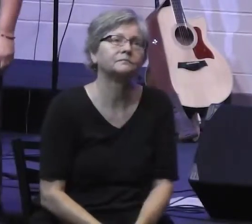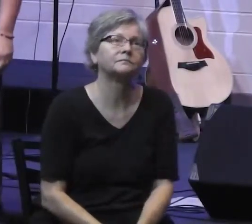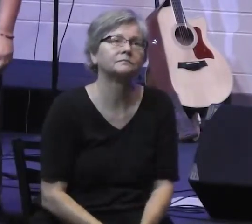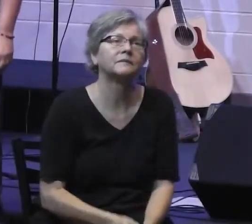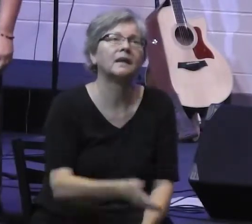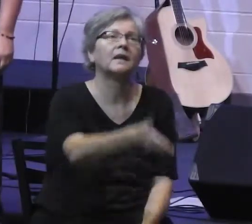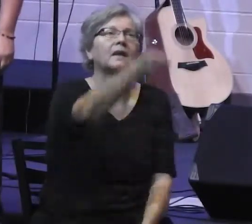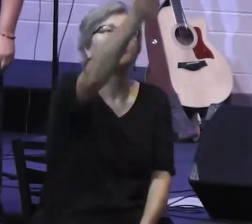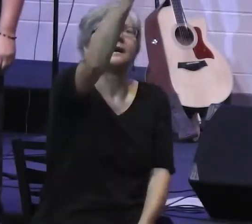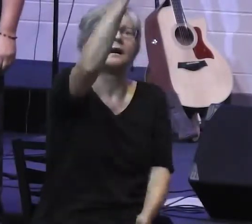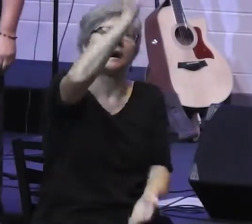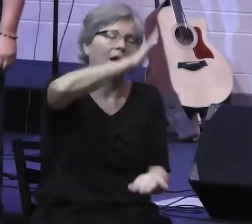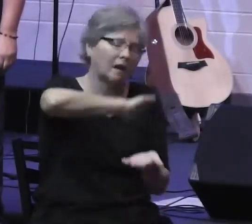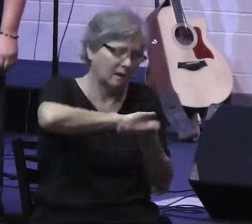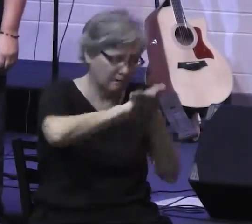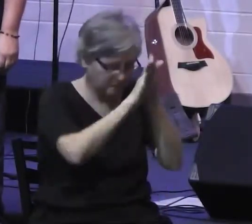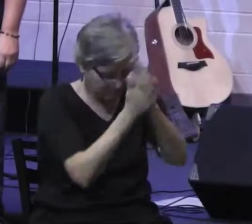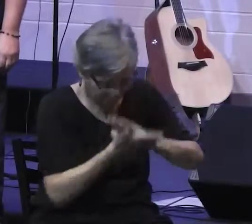becomes man.